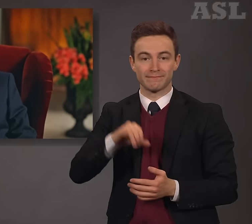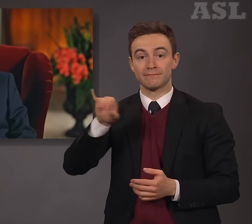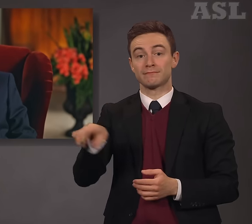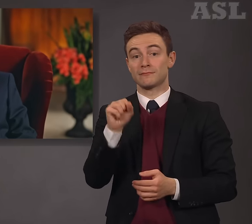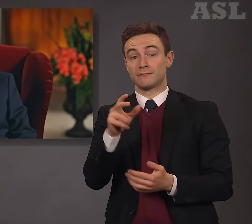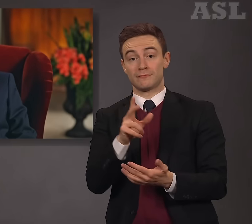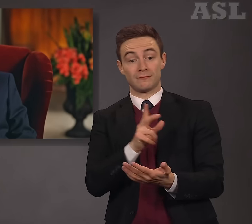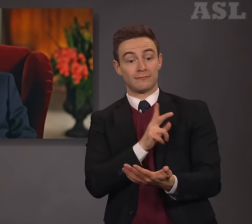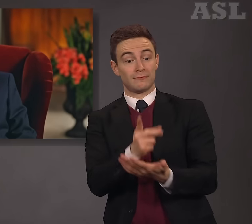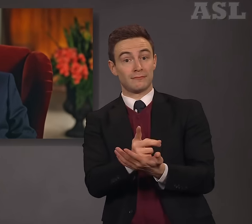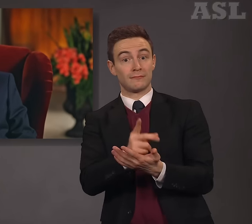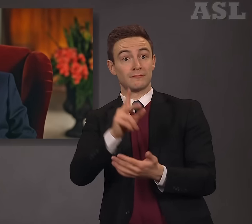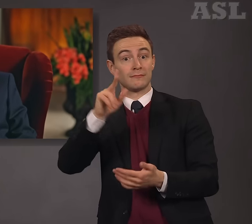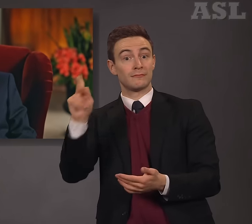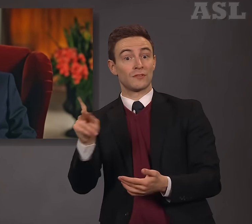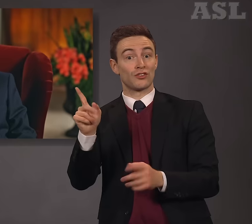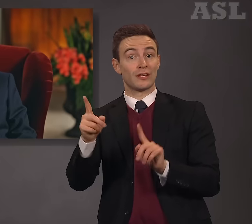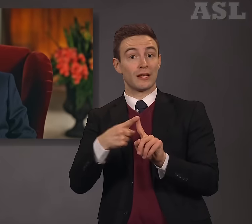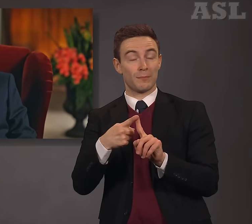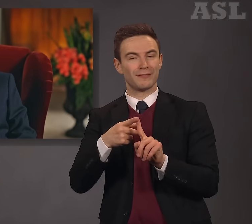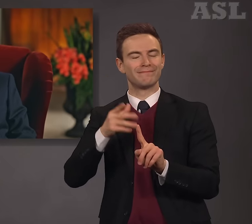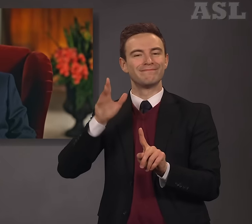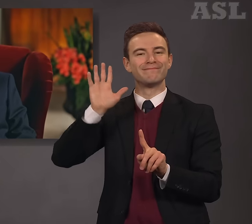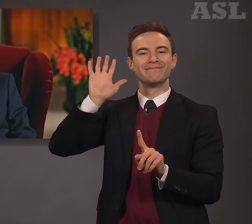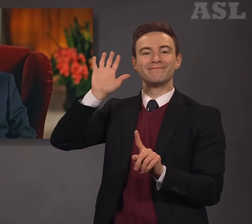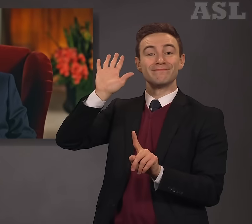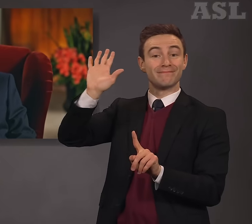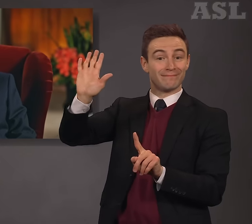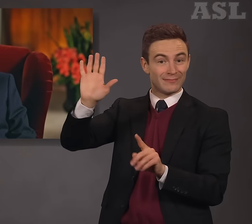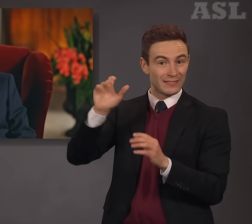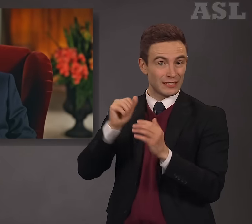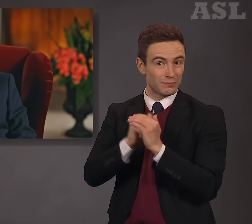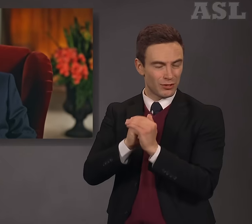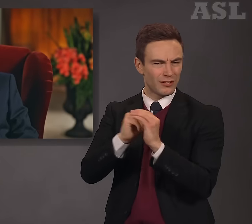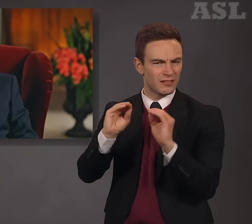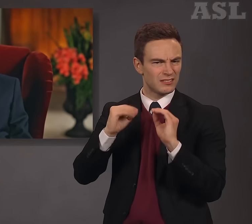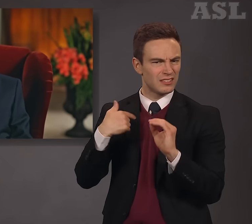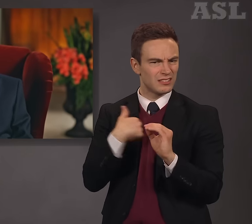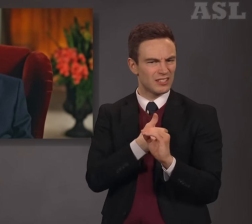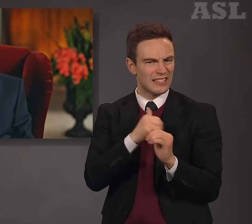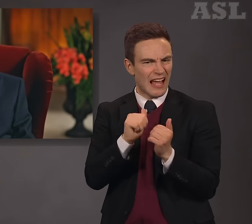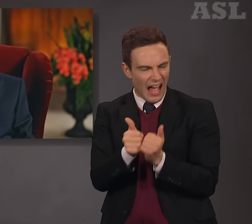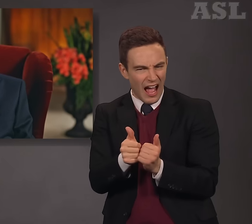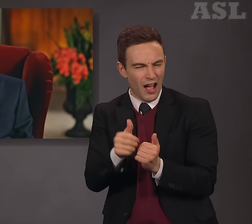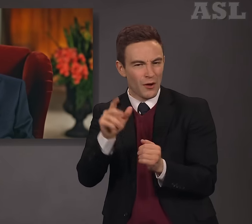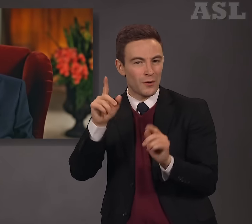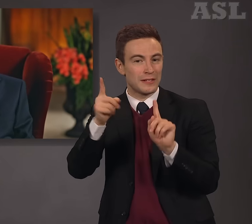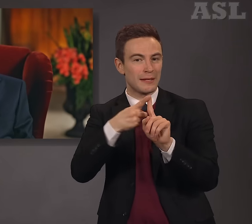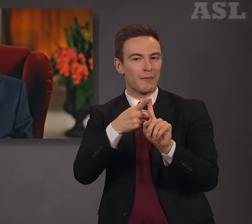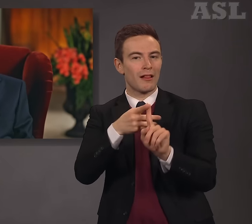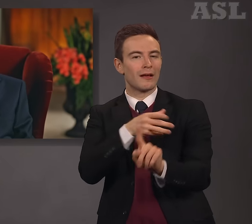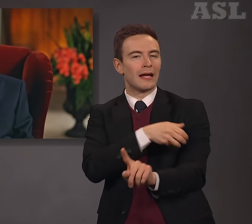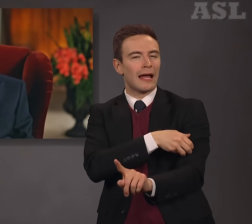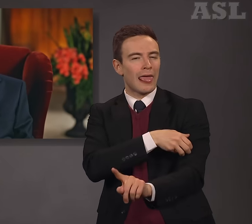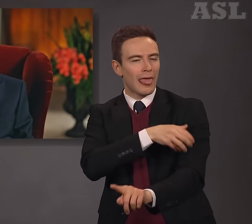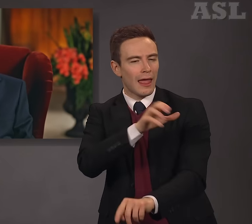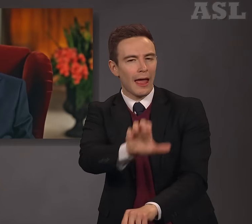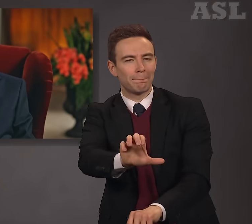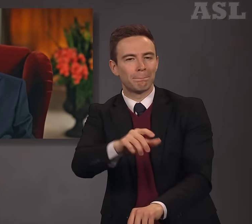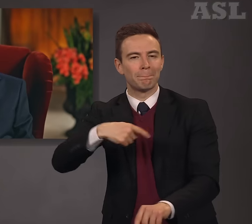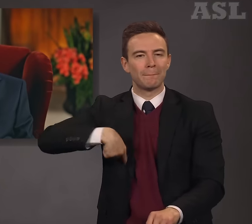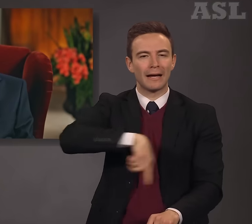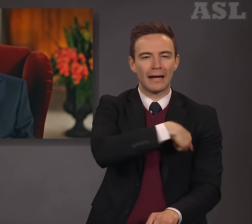Joseph Smith's dedicatory prayer of the Kirtland Temple is a tutorial about how the